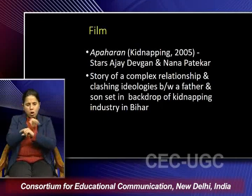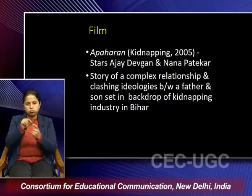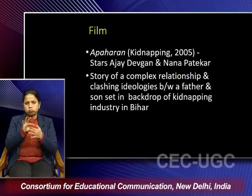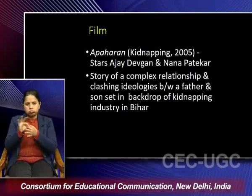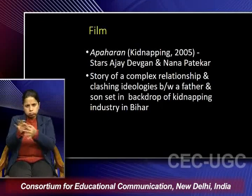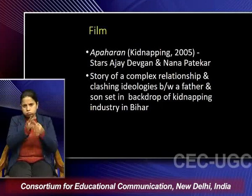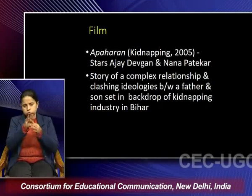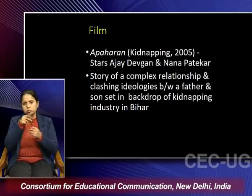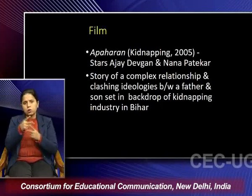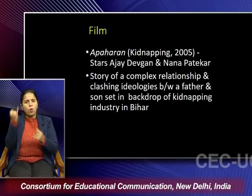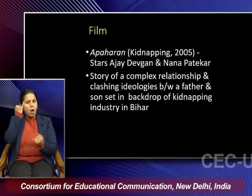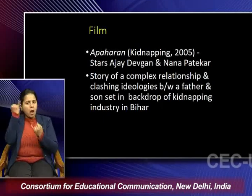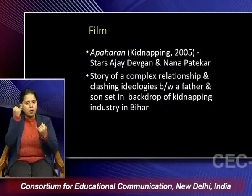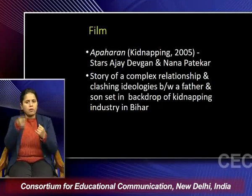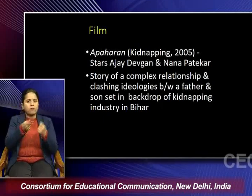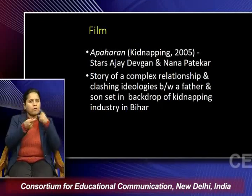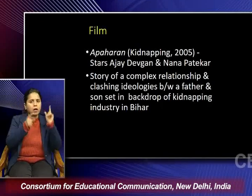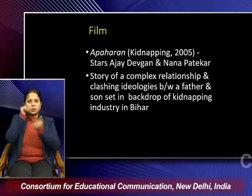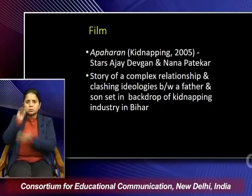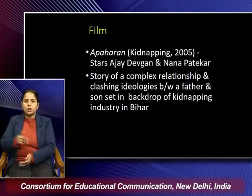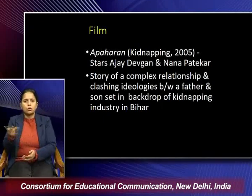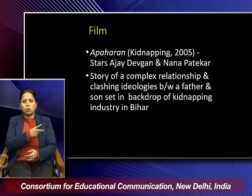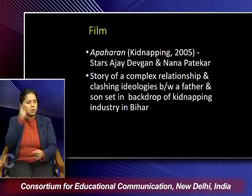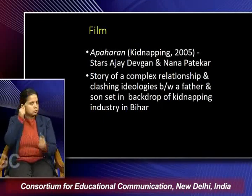and clashing ideologies between a father and a son,